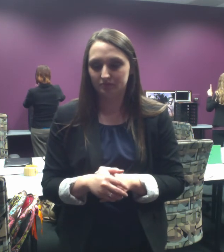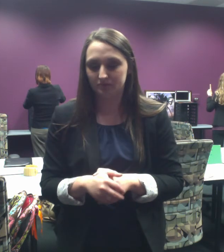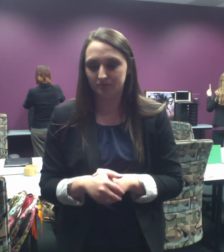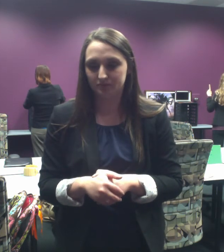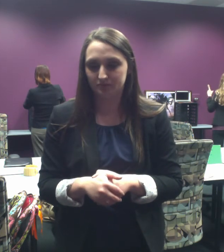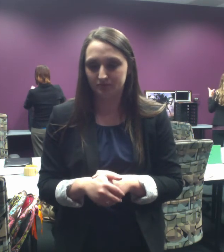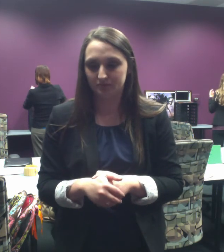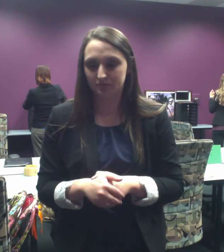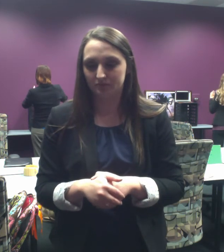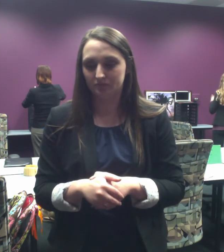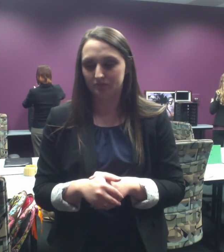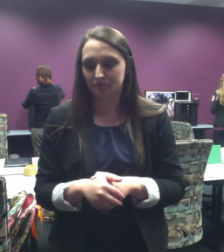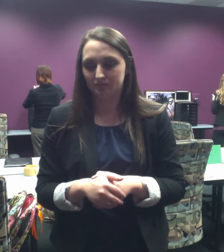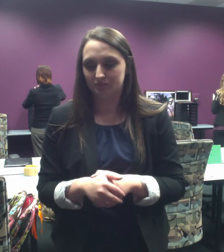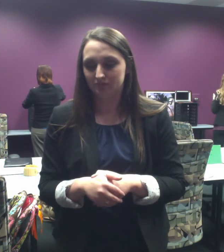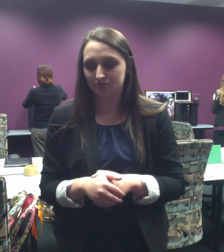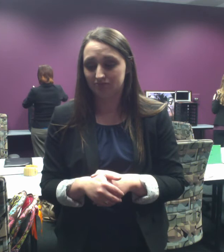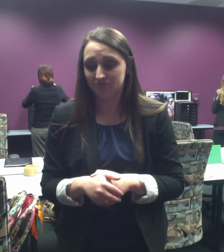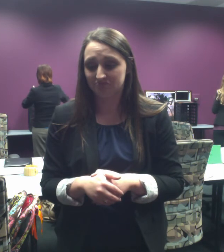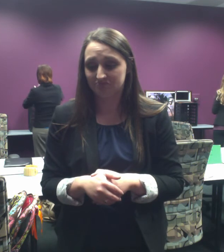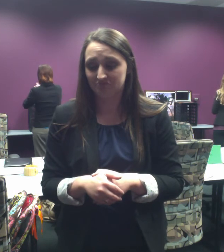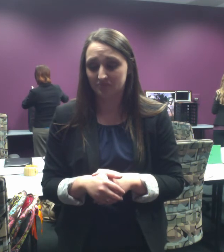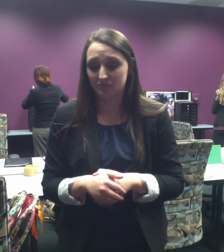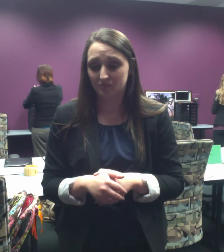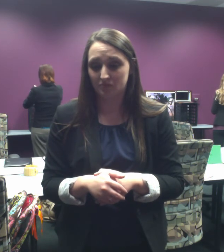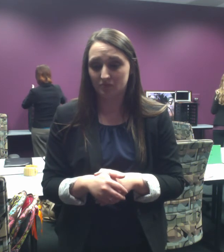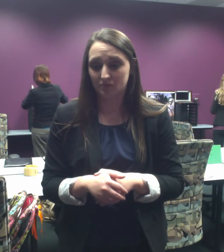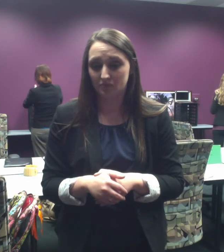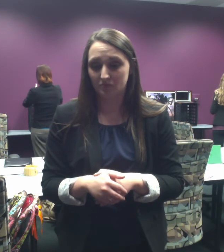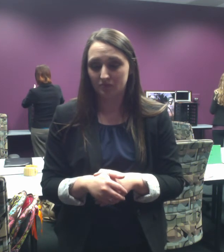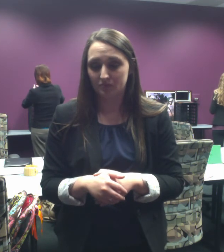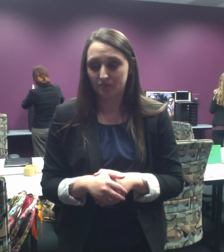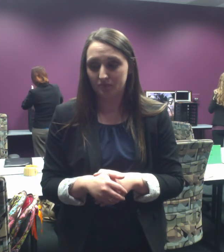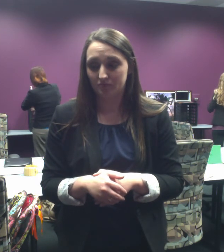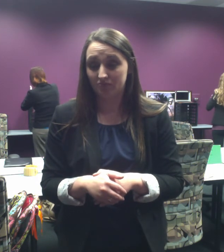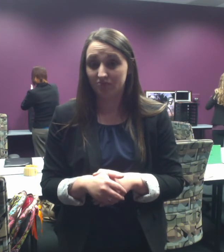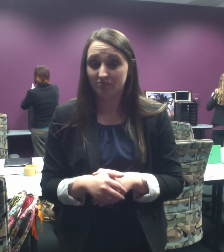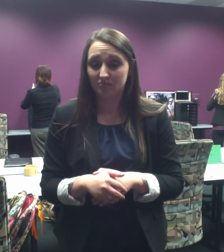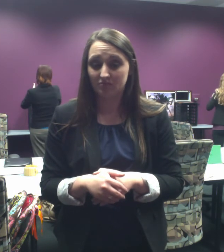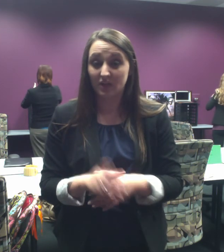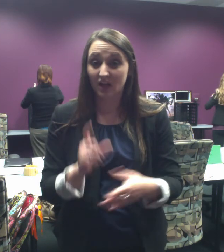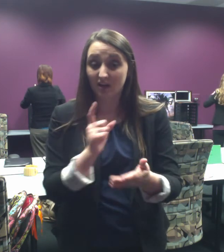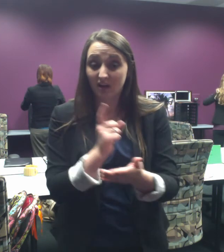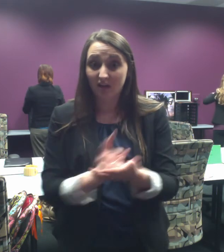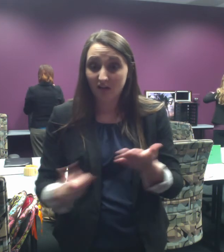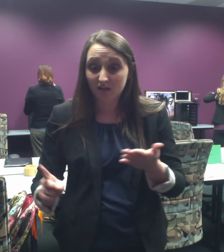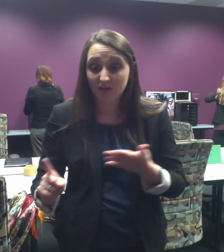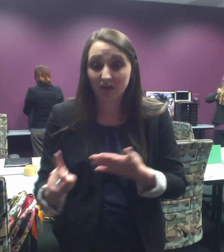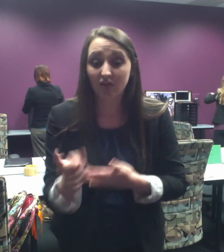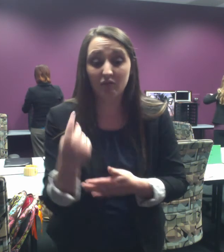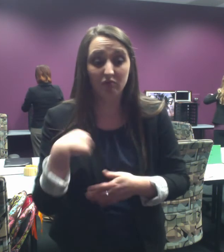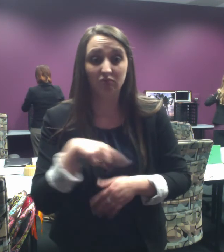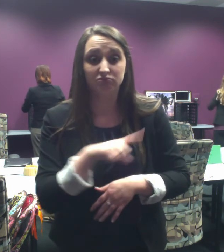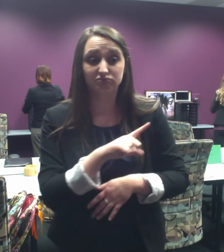point where we might be past it, but I wouldn't be surprised if the temperature drops real cool. Maybe next week, one night, and kills everybody's plants that they've recently put